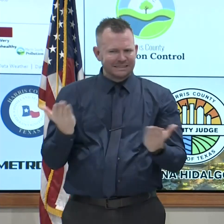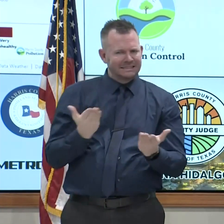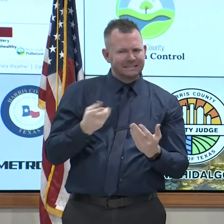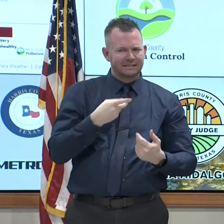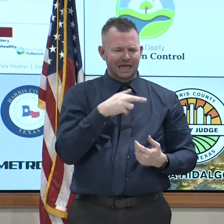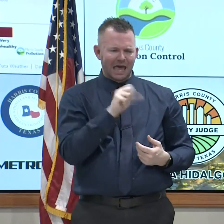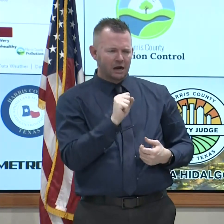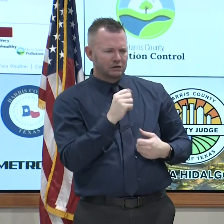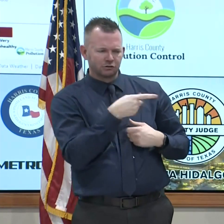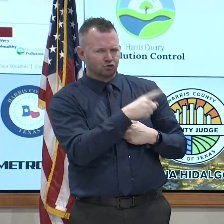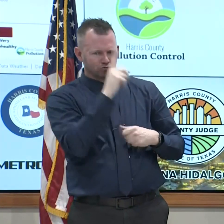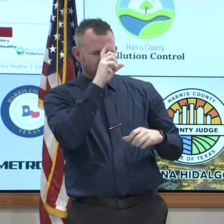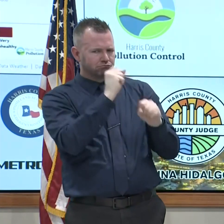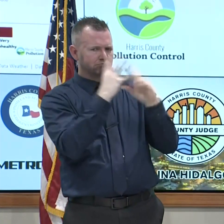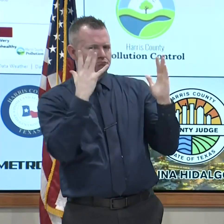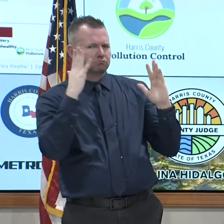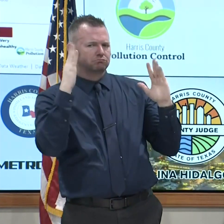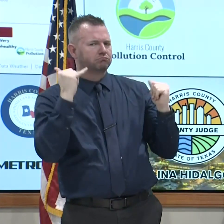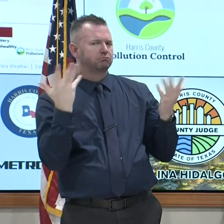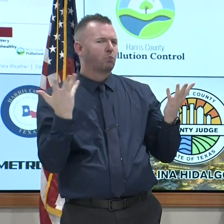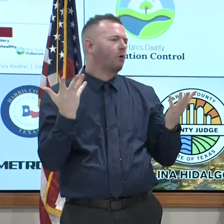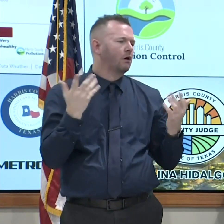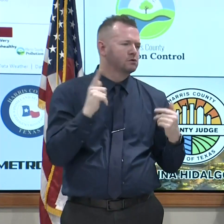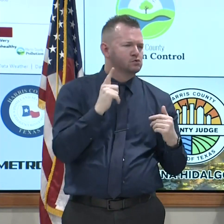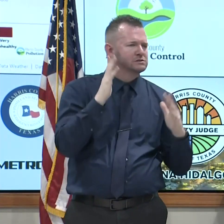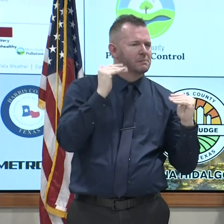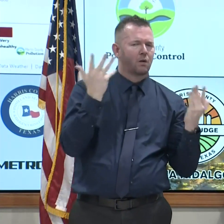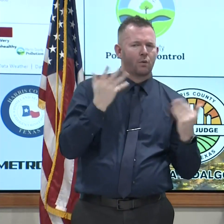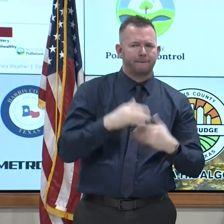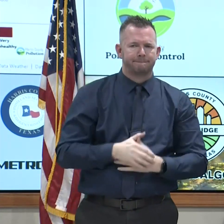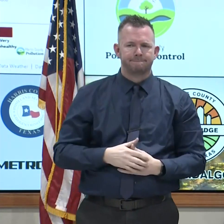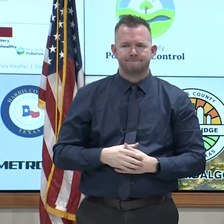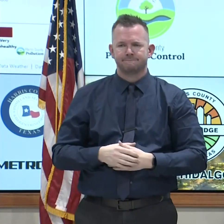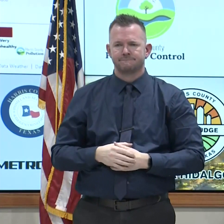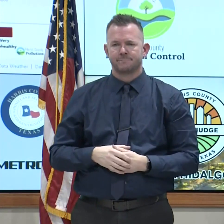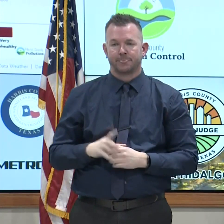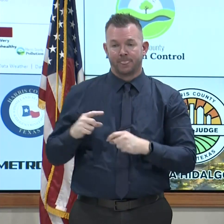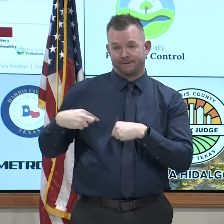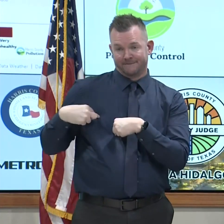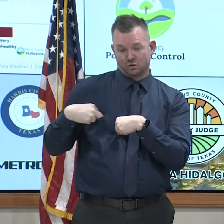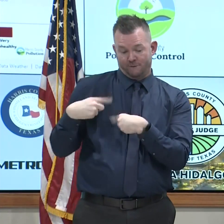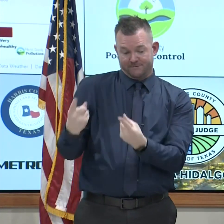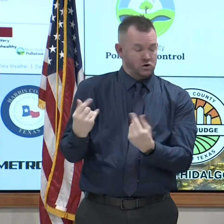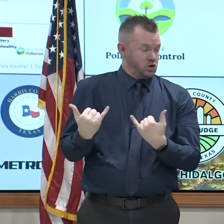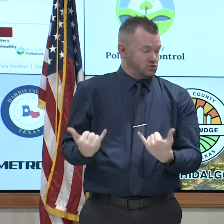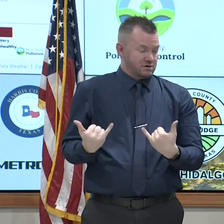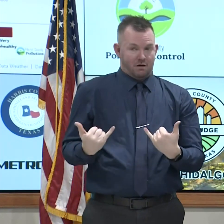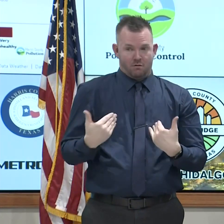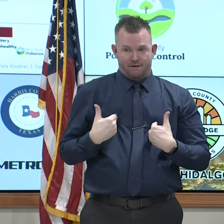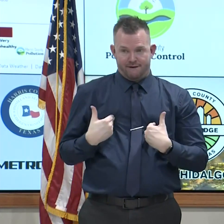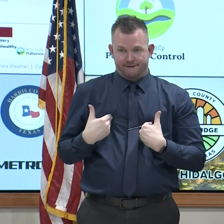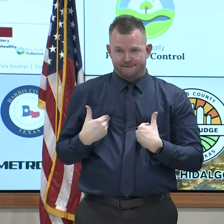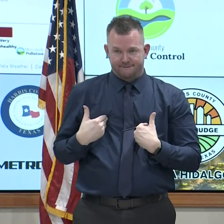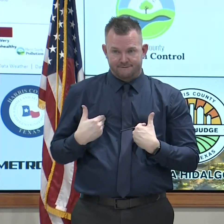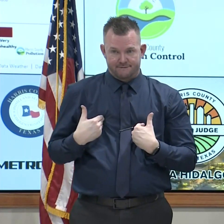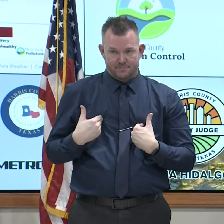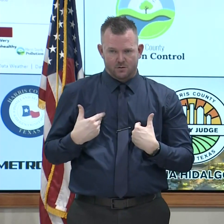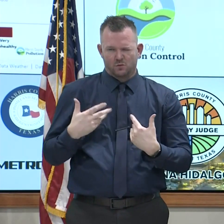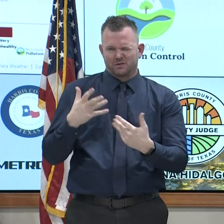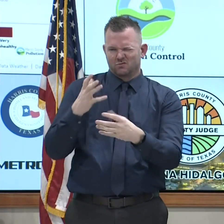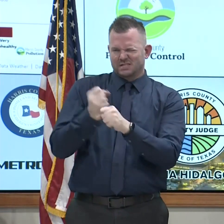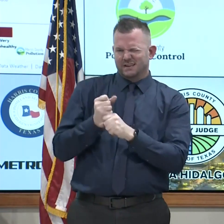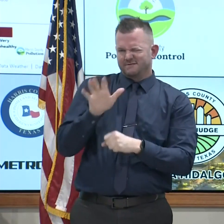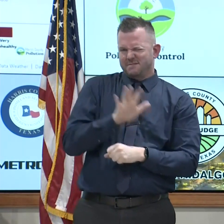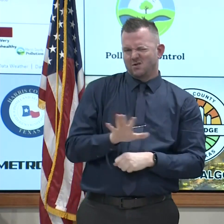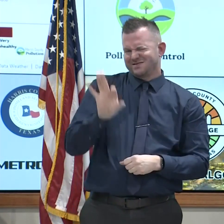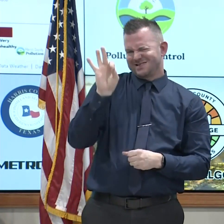Harris County is going to be getting in the near future? What we have so far is we've been receiving roughly about